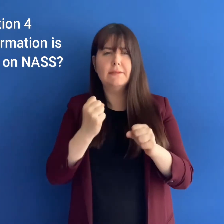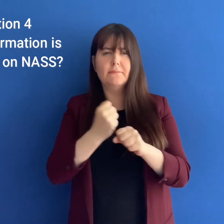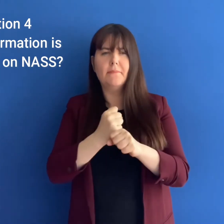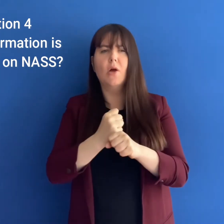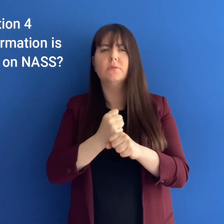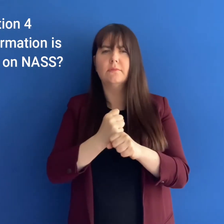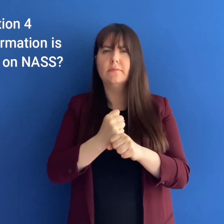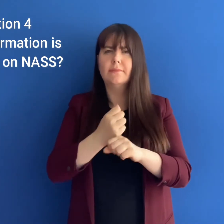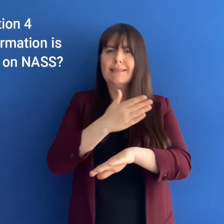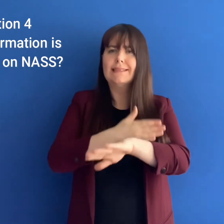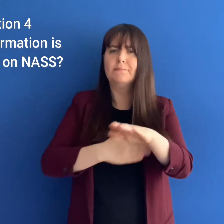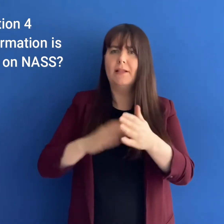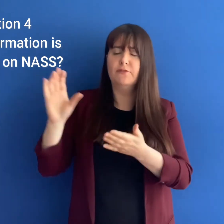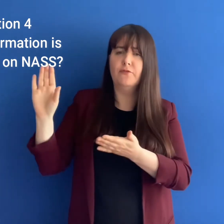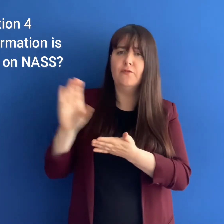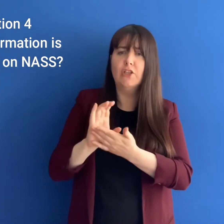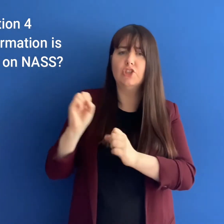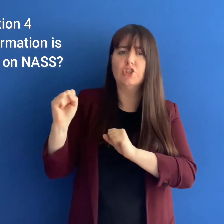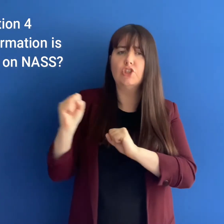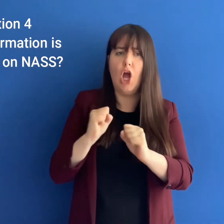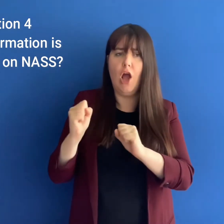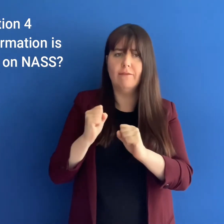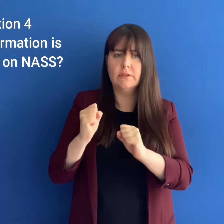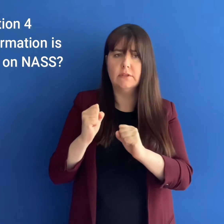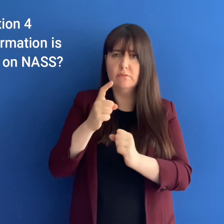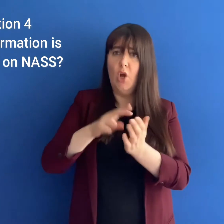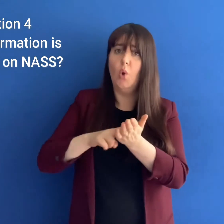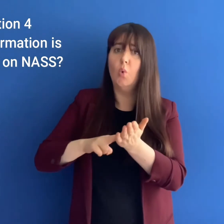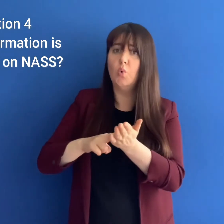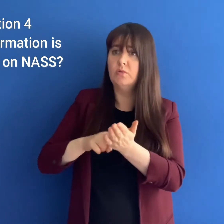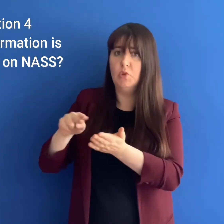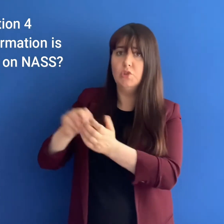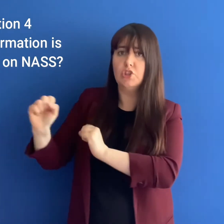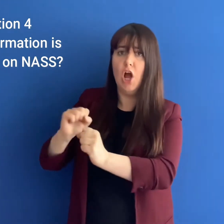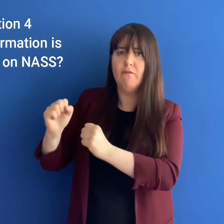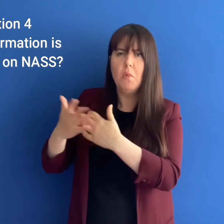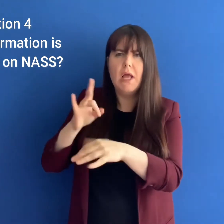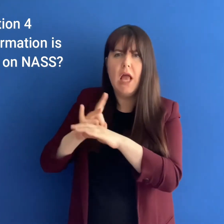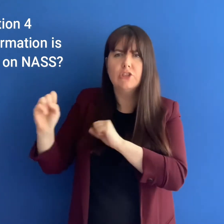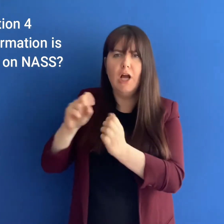details about the disability funded services you use or will need to use,